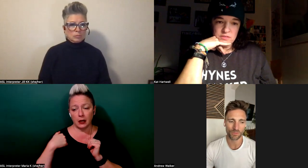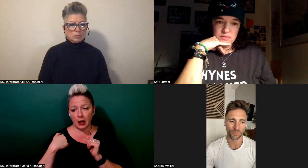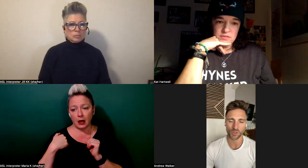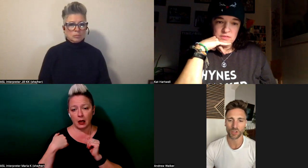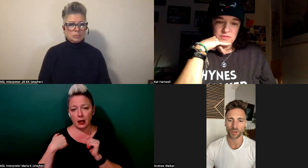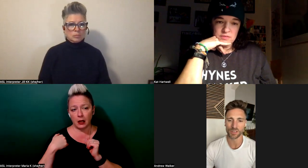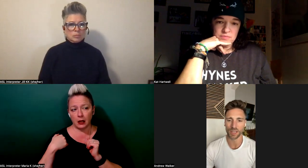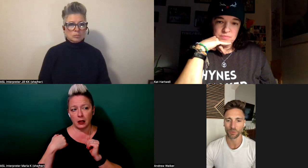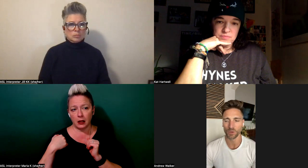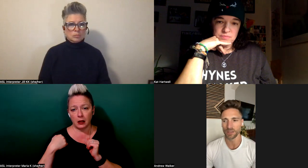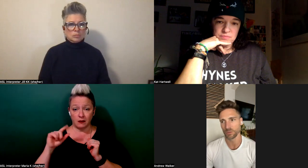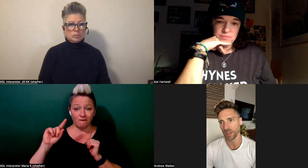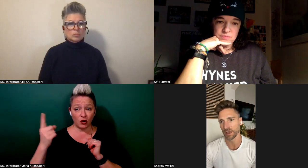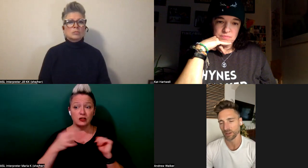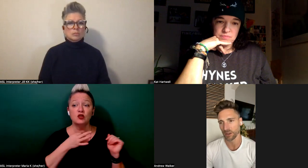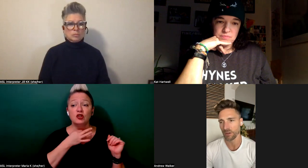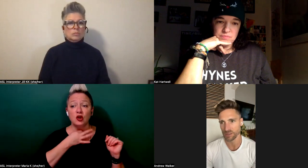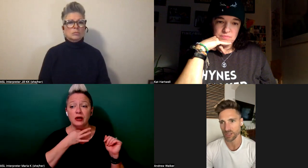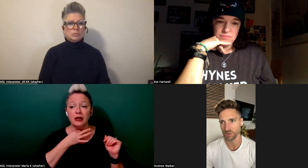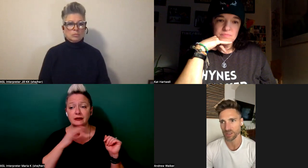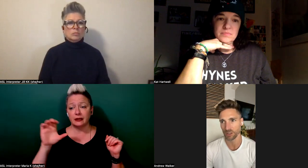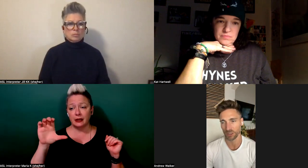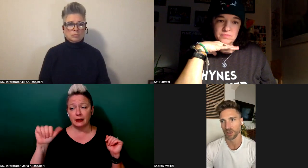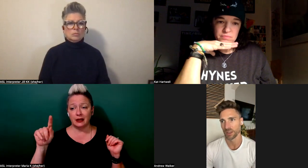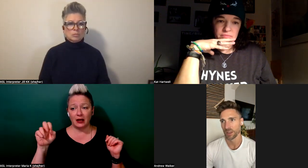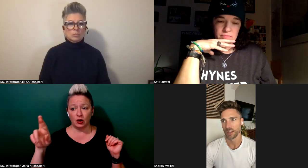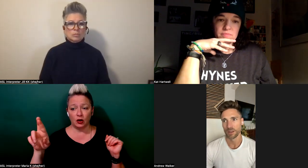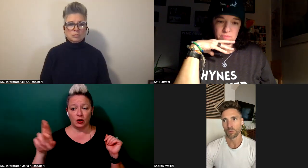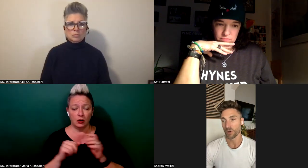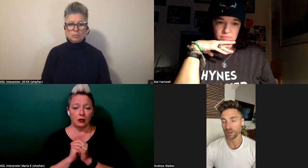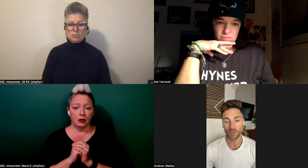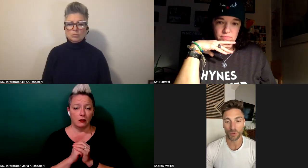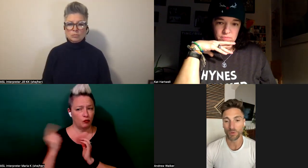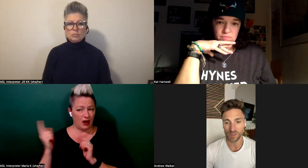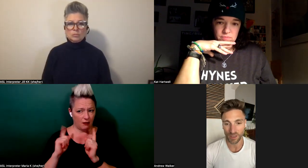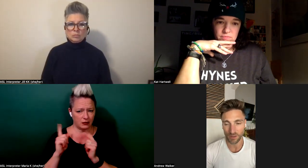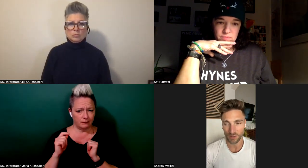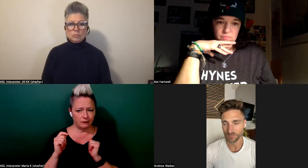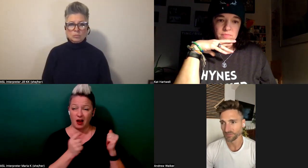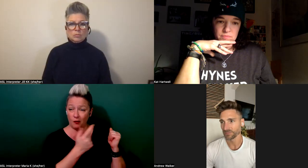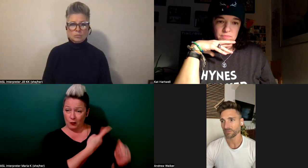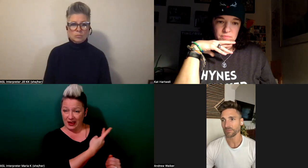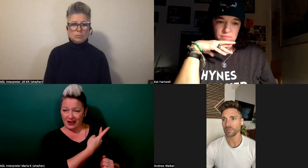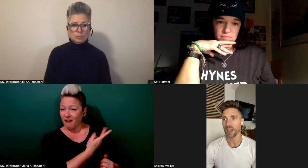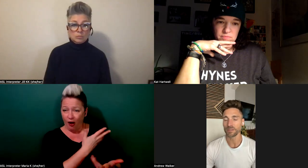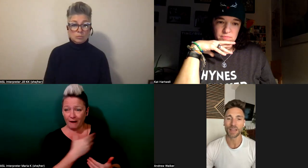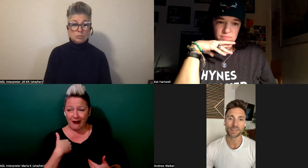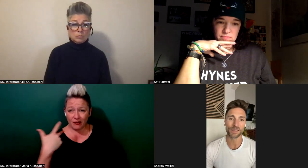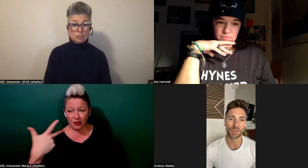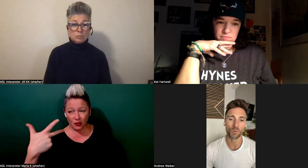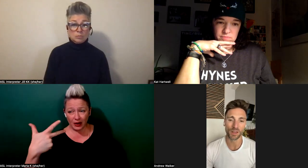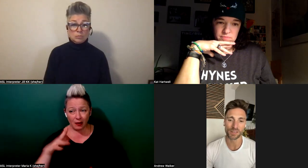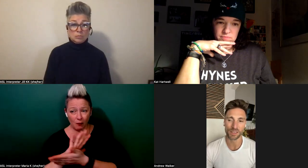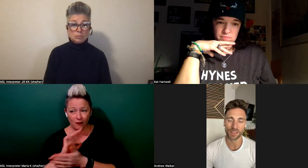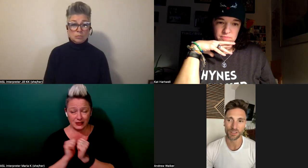first Curious Caterer, we had a conversation. We said, look, we've already done 3 movies together. I think the last